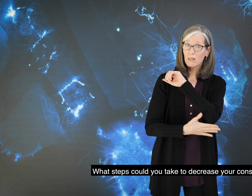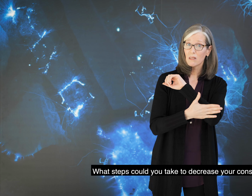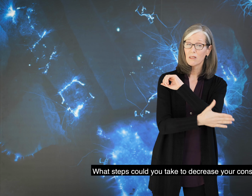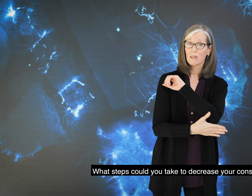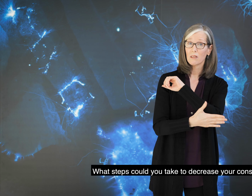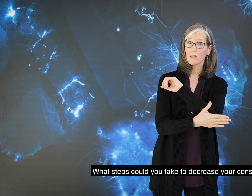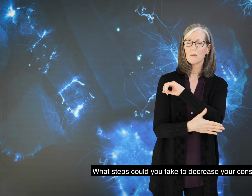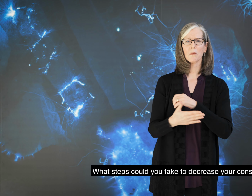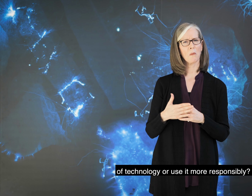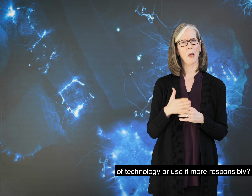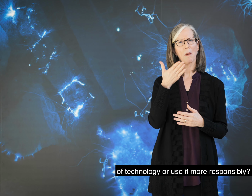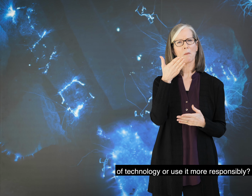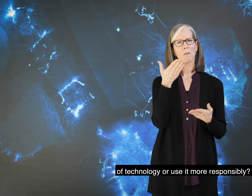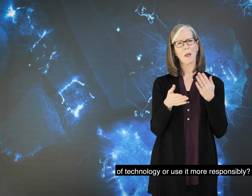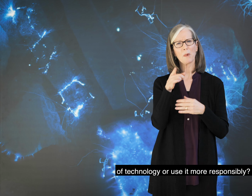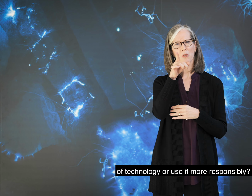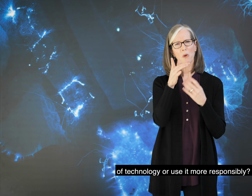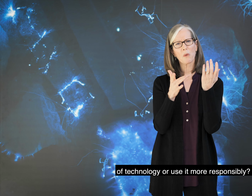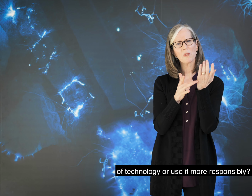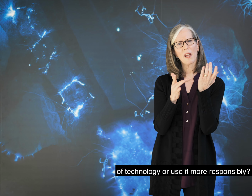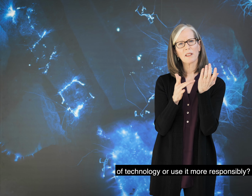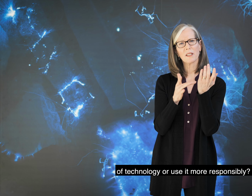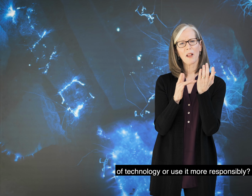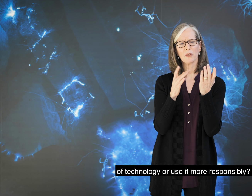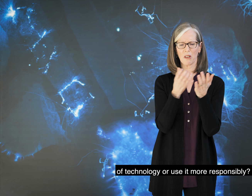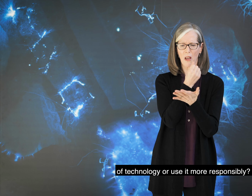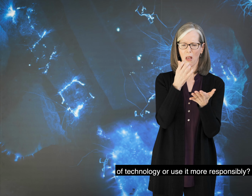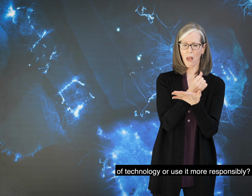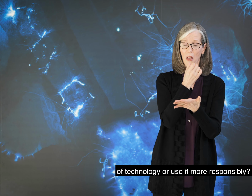decrease your consumption of technology? Or use it more responsibly?